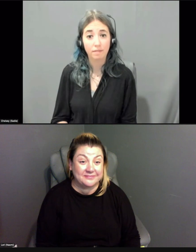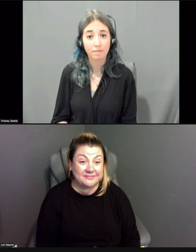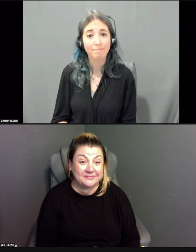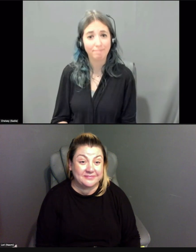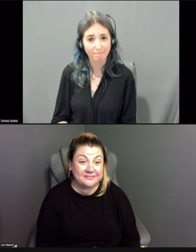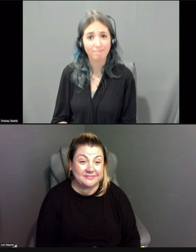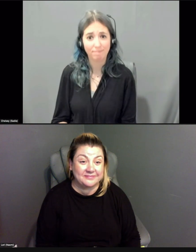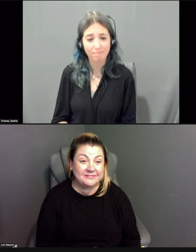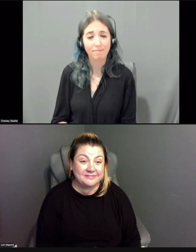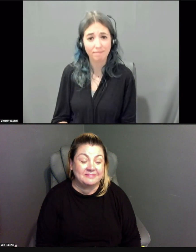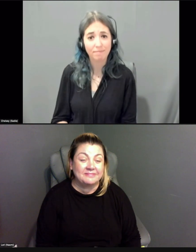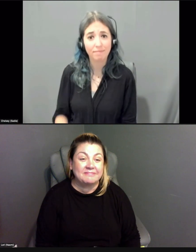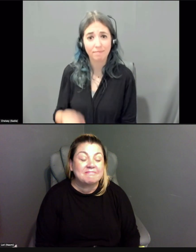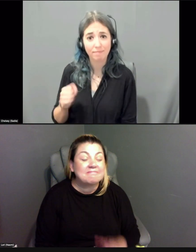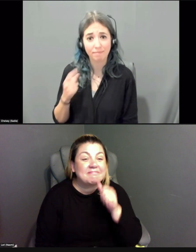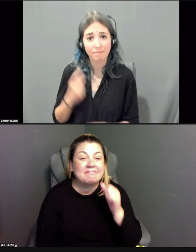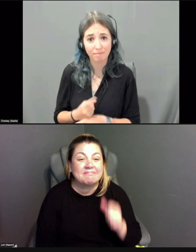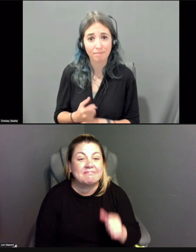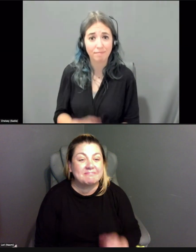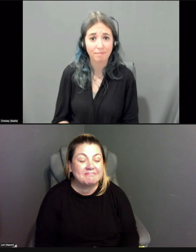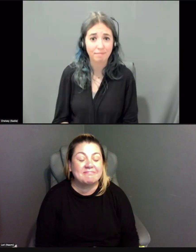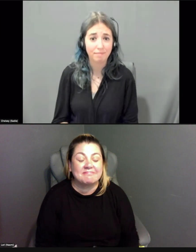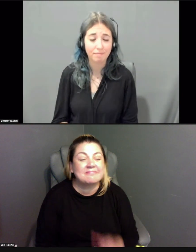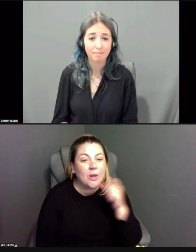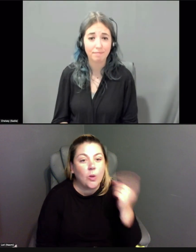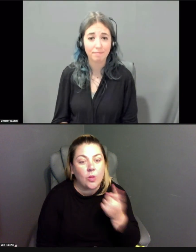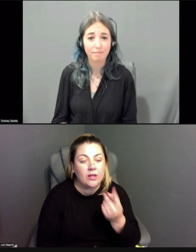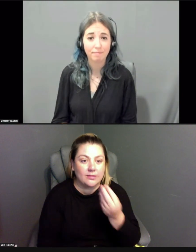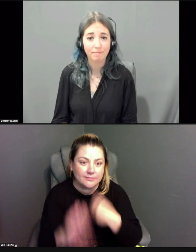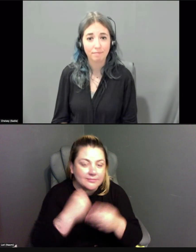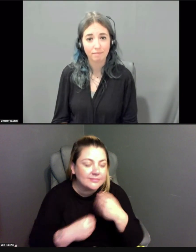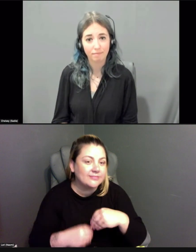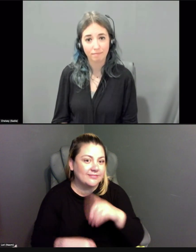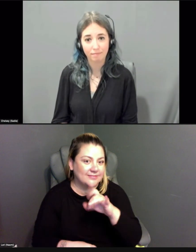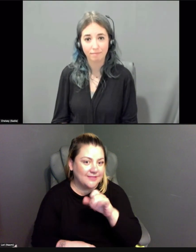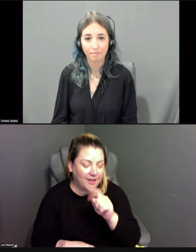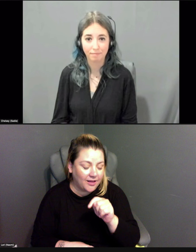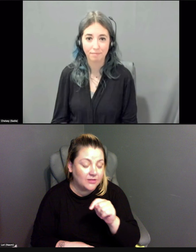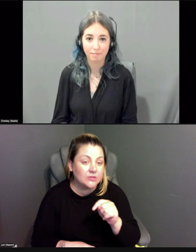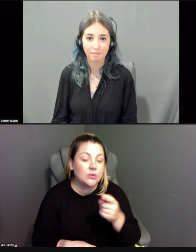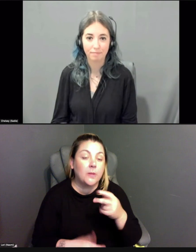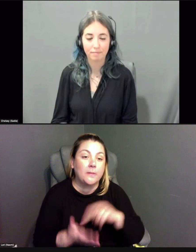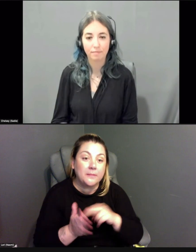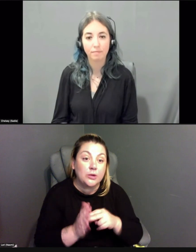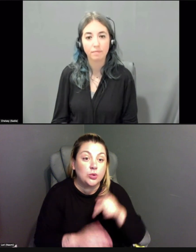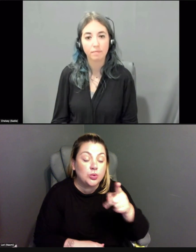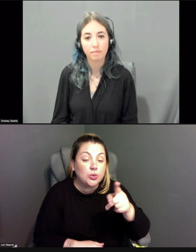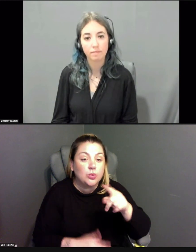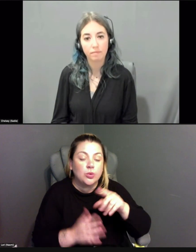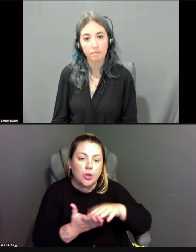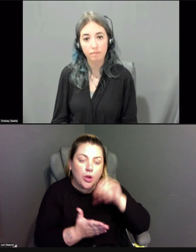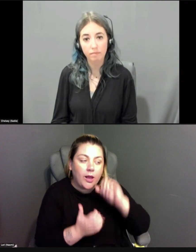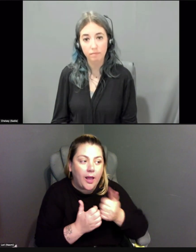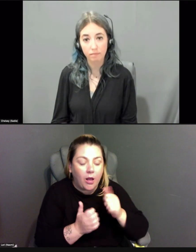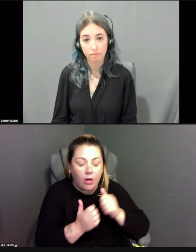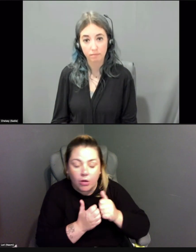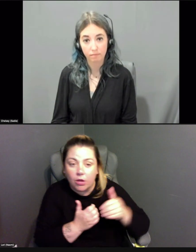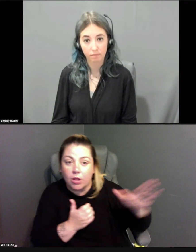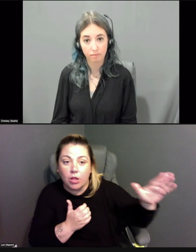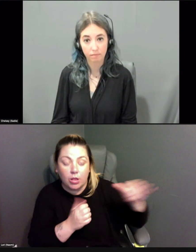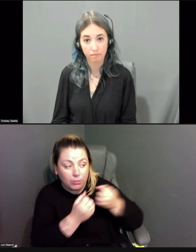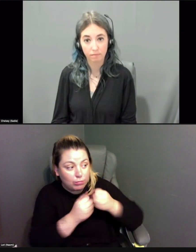means, one, in order to divest from it, you have to unpack a lot of things. And two, that when